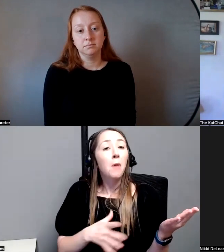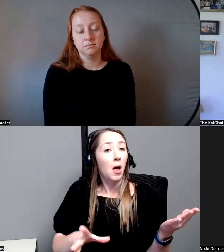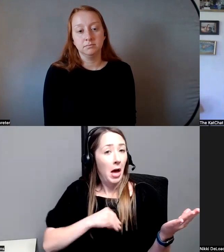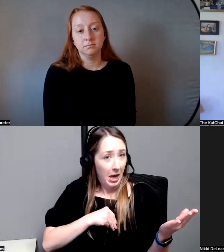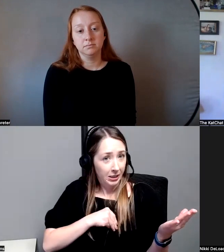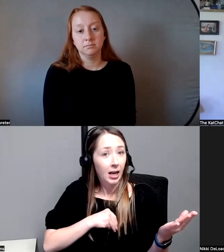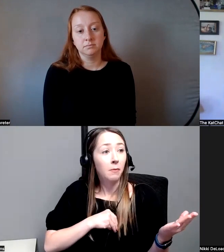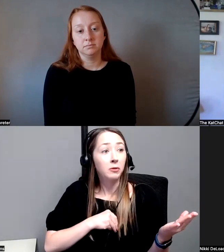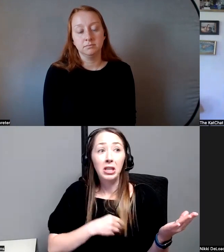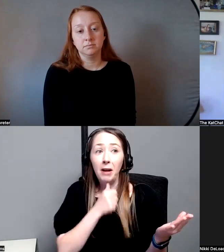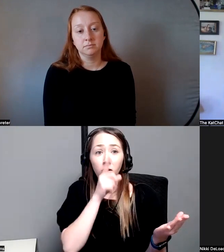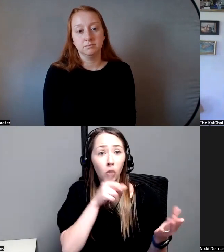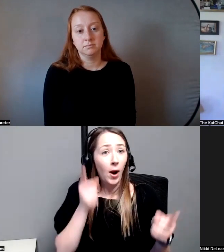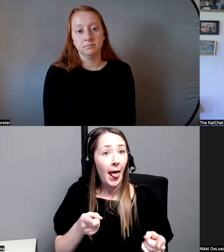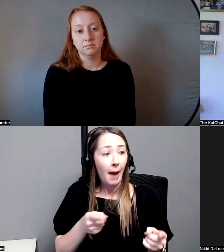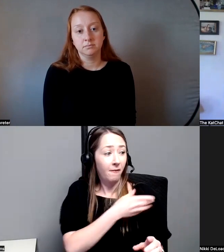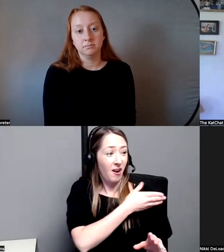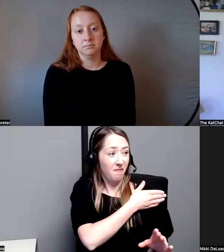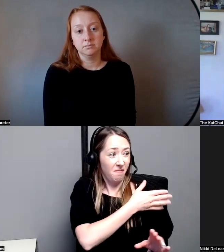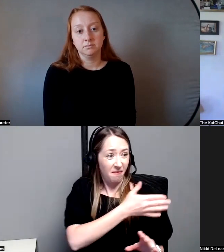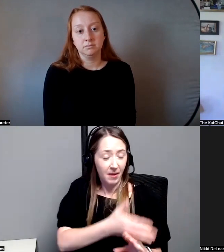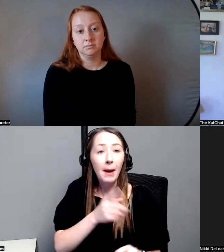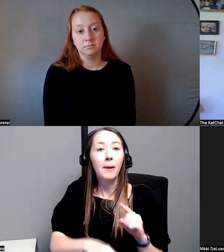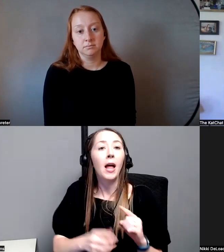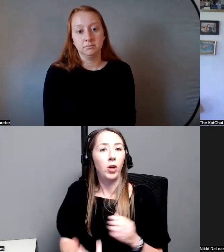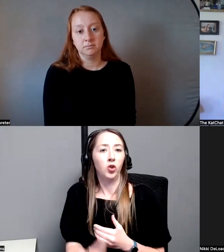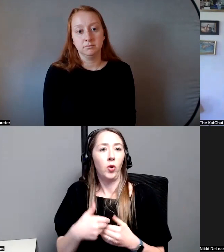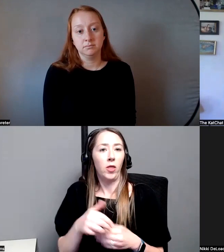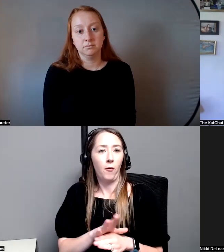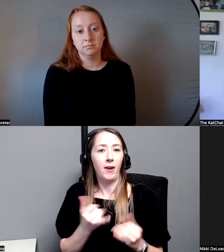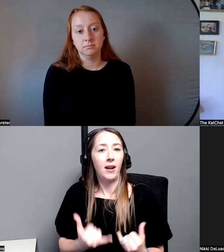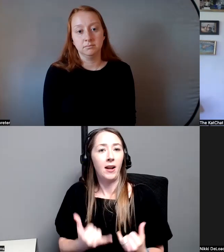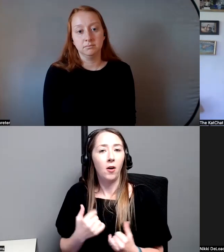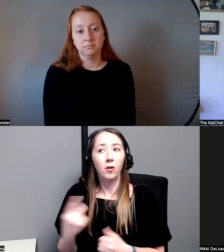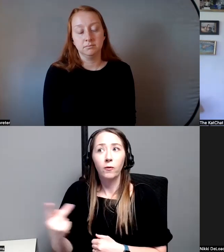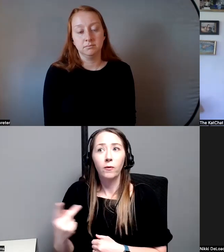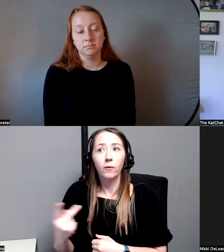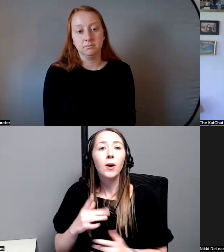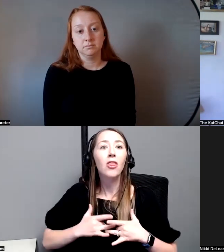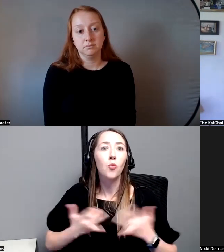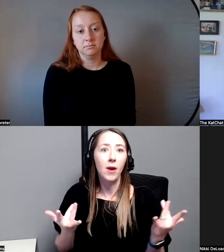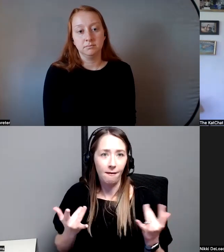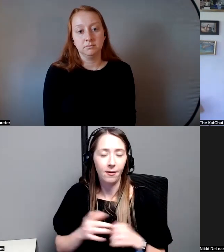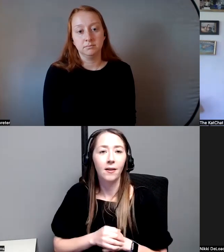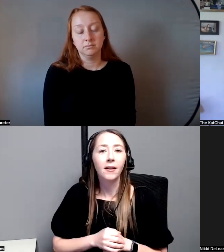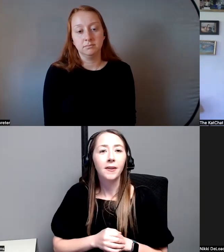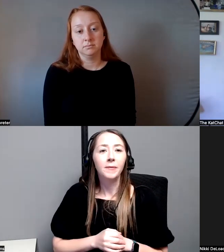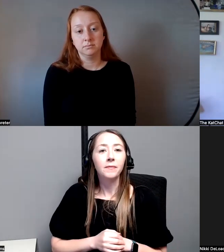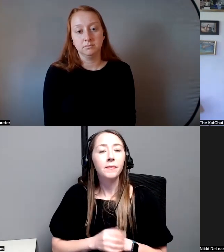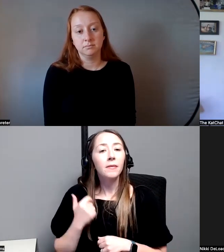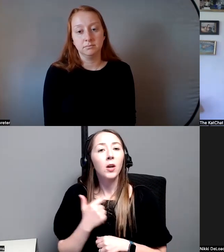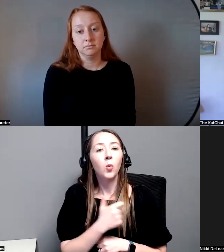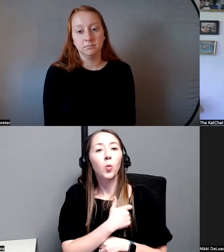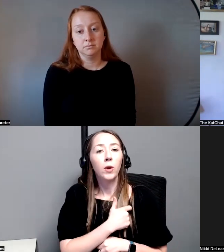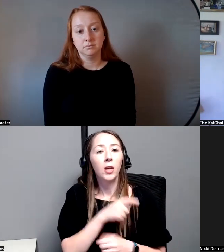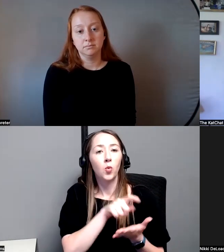draft to this draft, but I'm in. I want to do this movie. And we were so happy because what we essentially did is